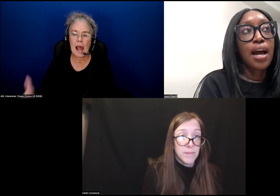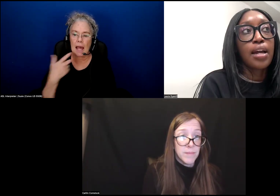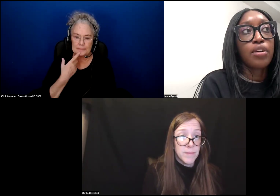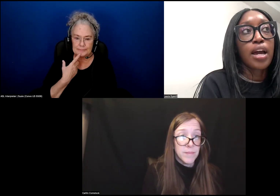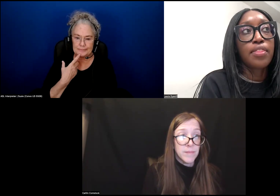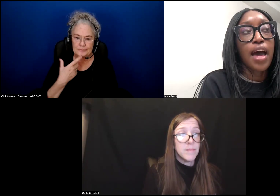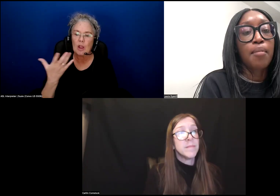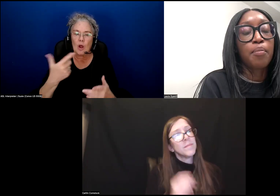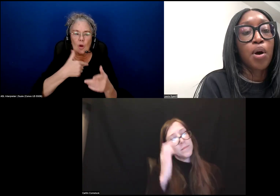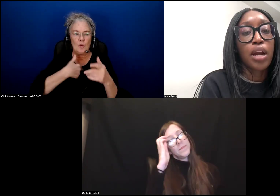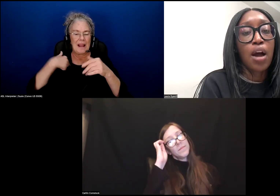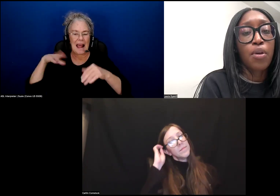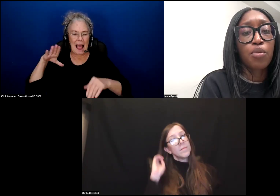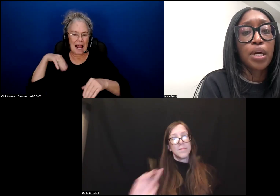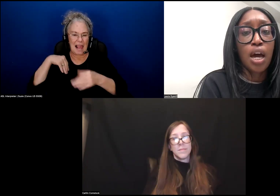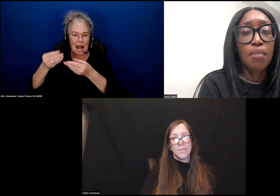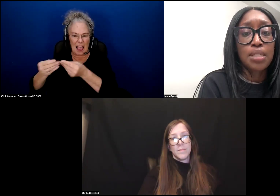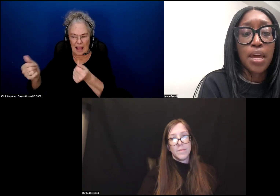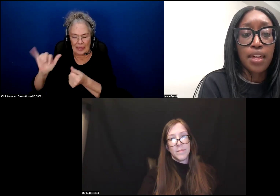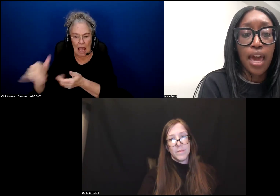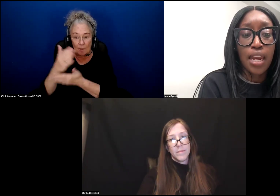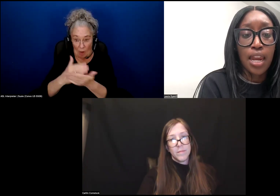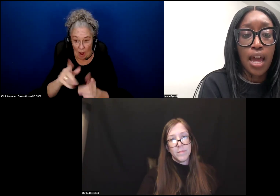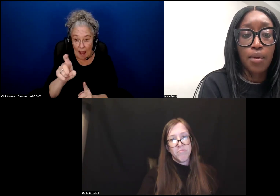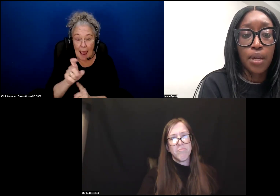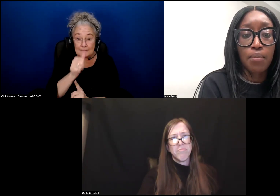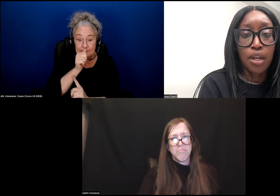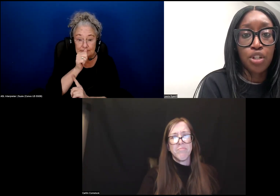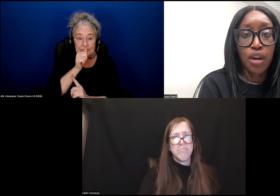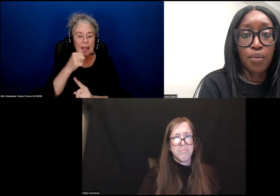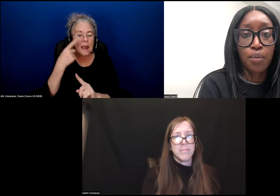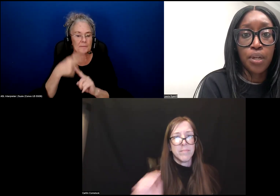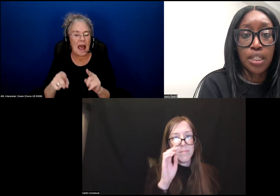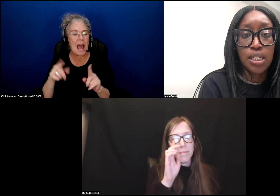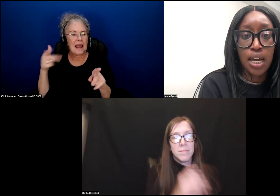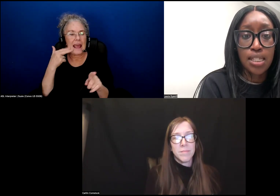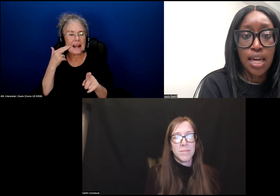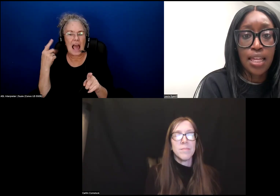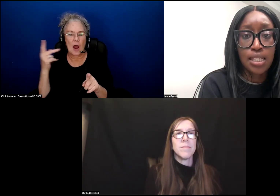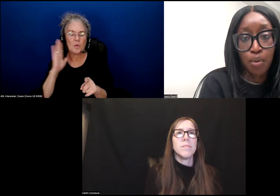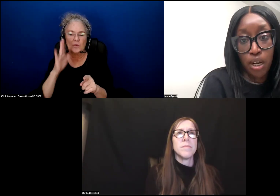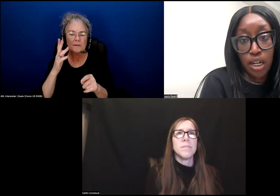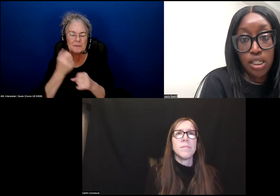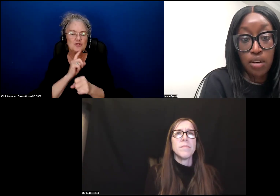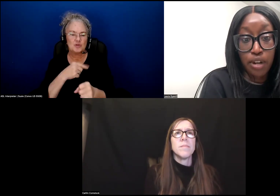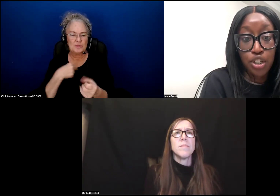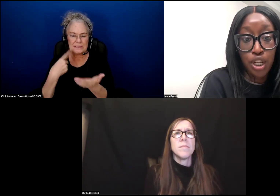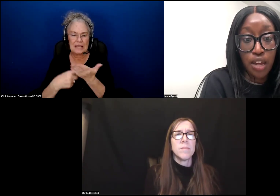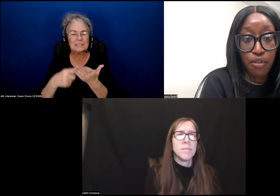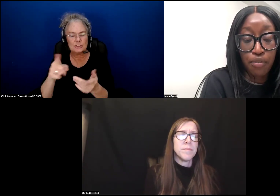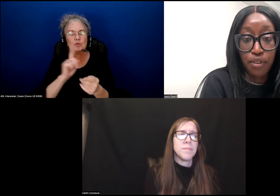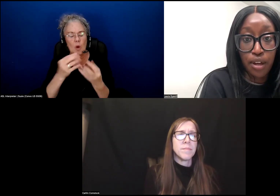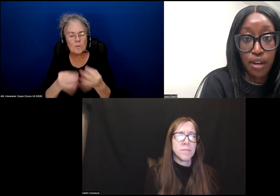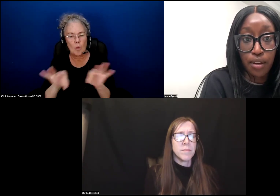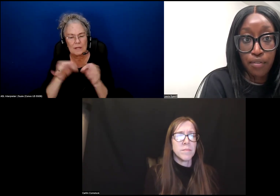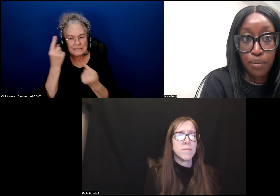We hadn't ironed that part out, whether it would be anonymous, but I think Hannah and we can make sure that we discuss that. That's an important consideration